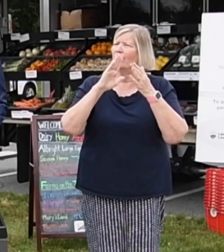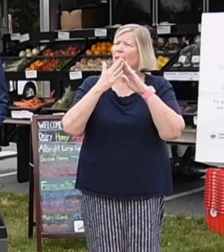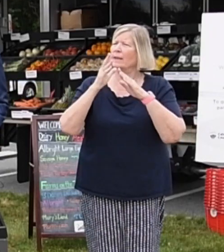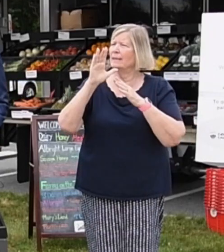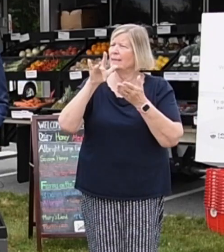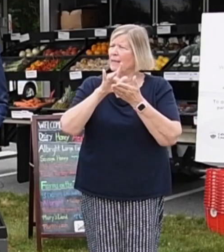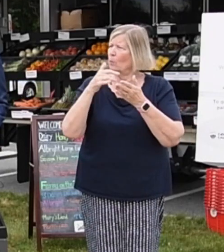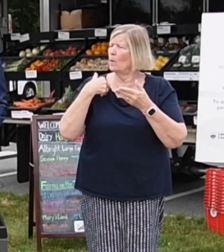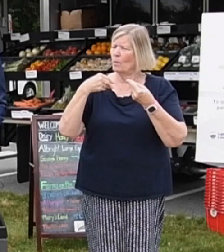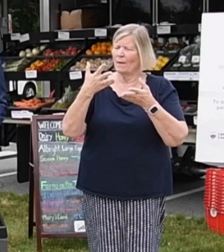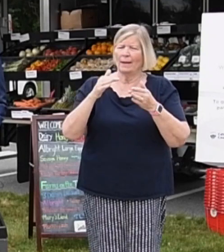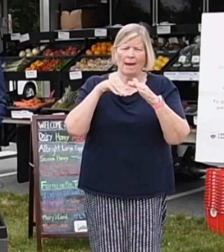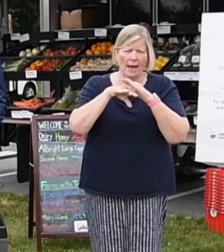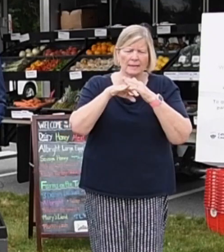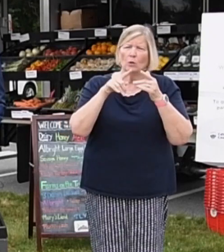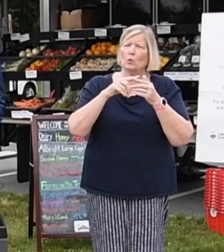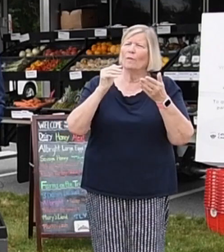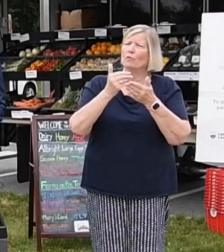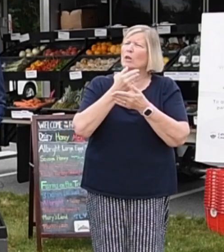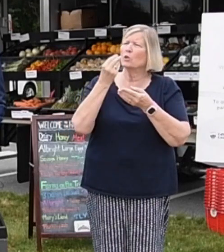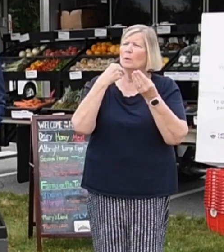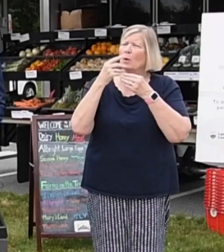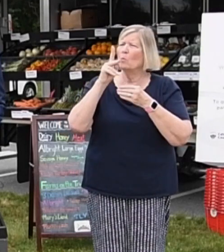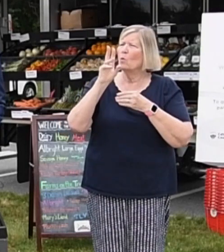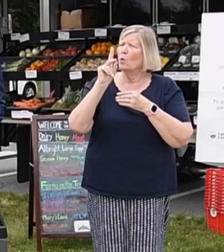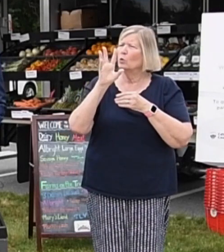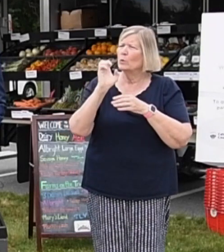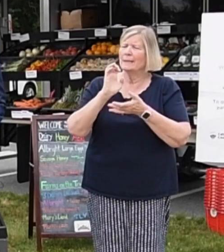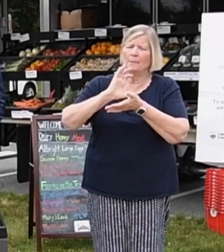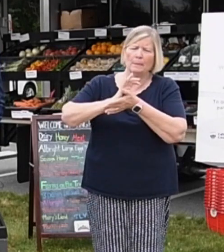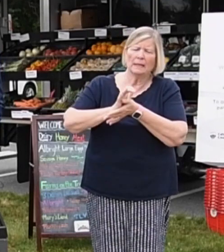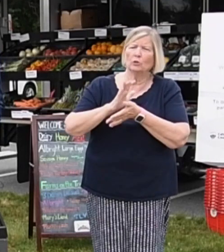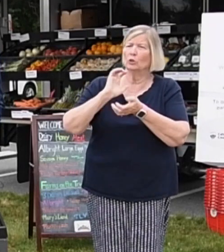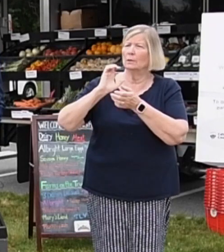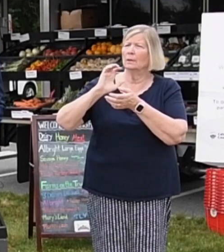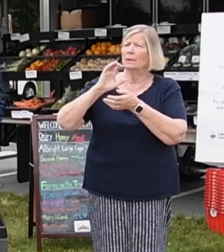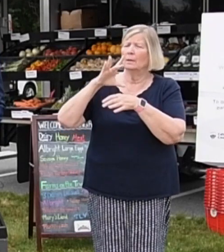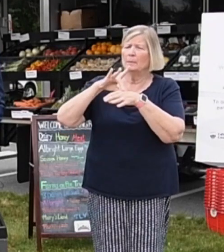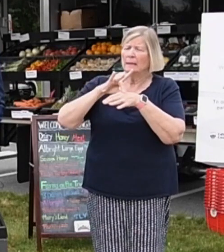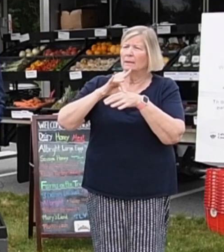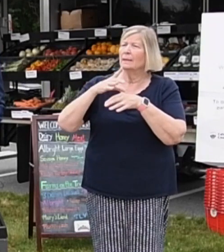provide access to fresh produce, meats, cheeses, and even honey.